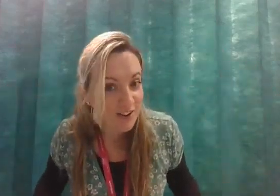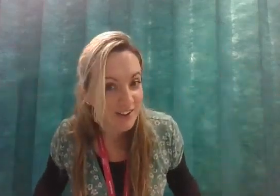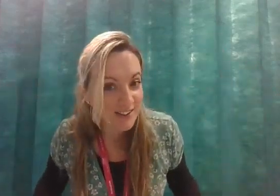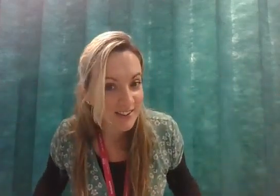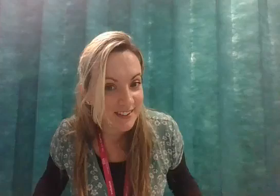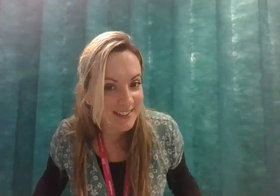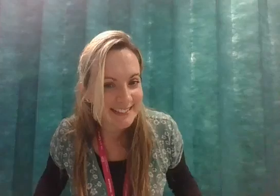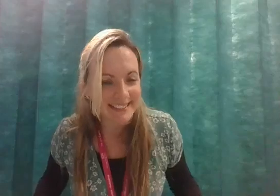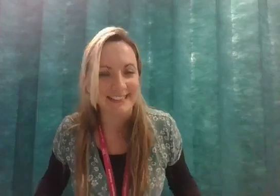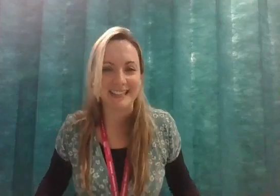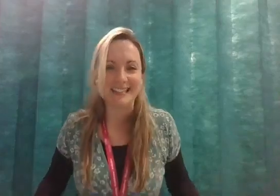your